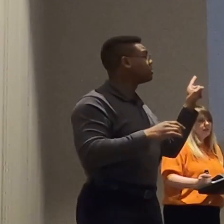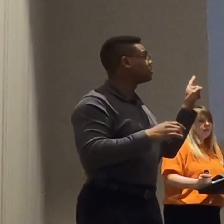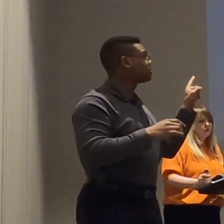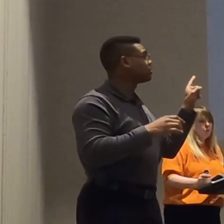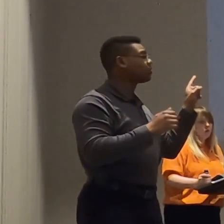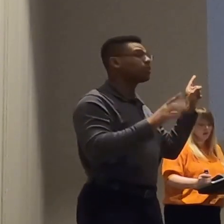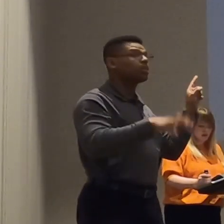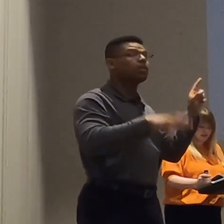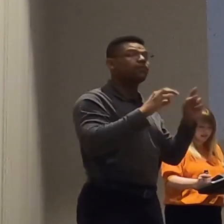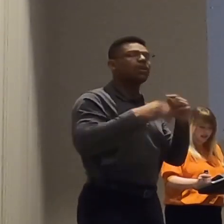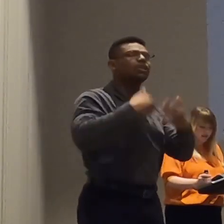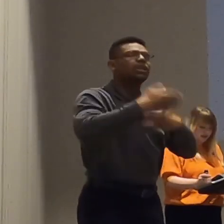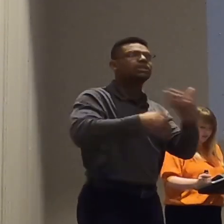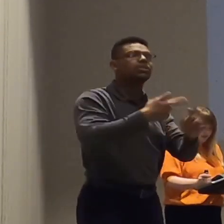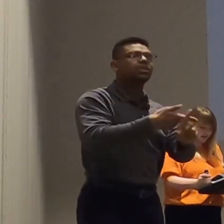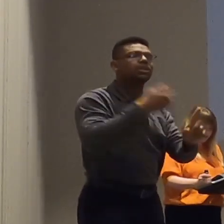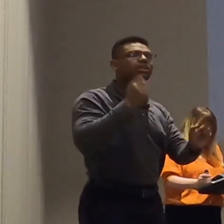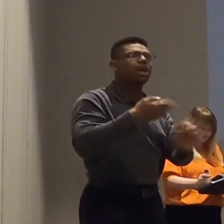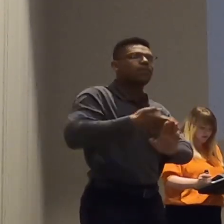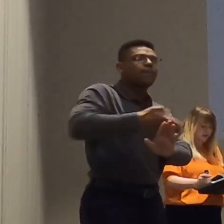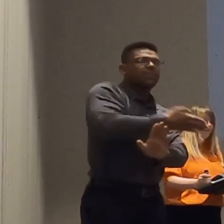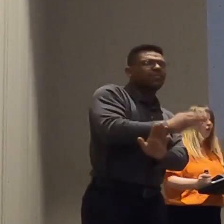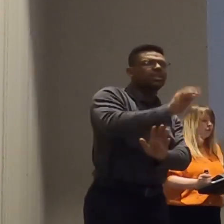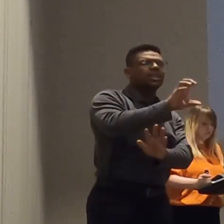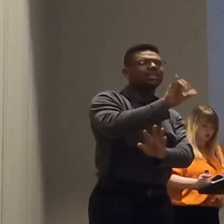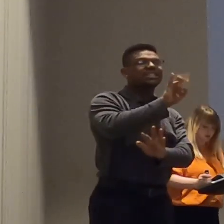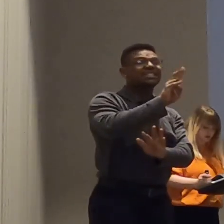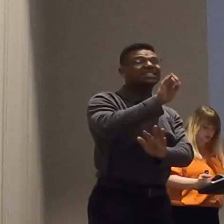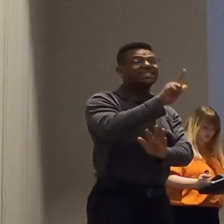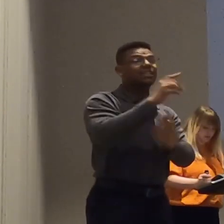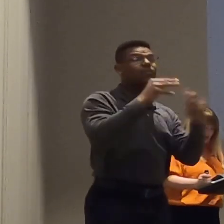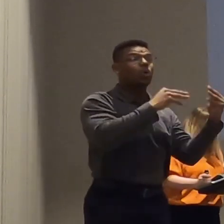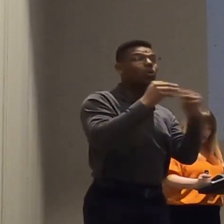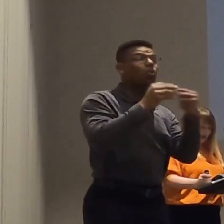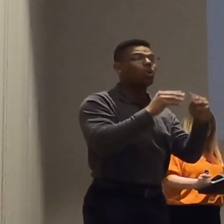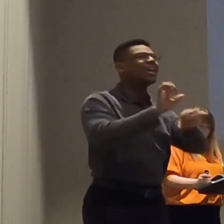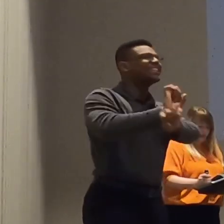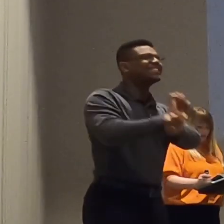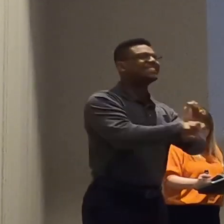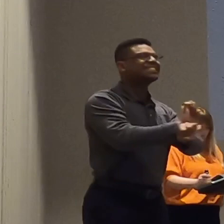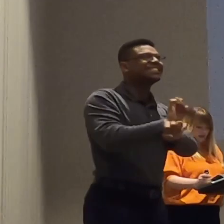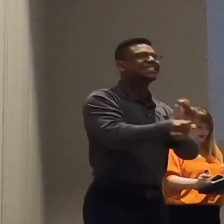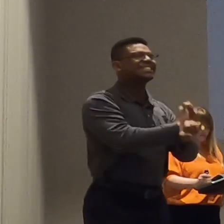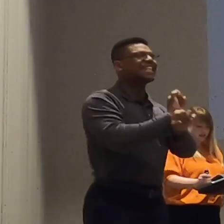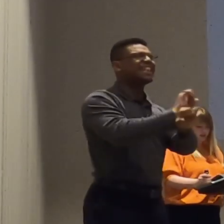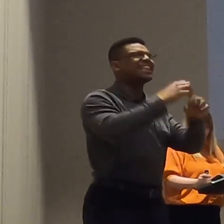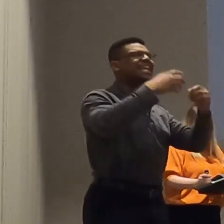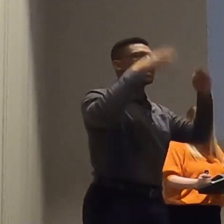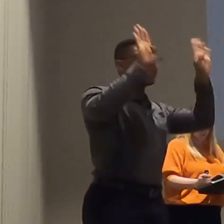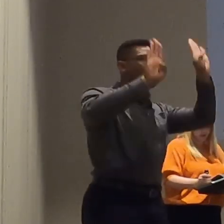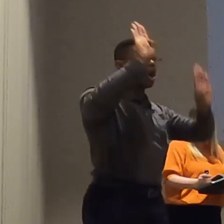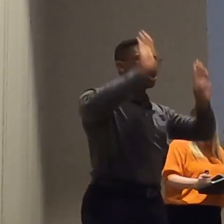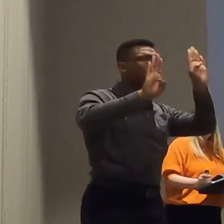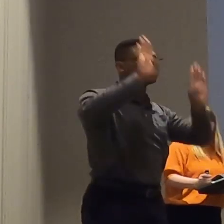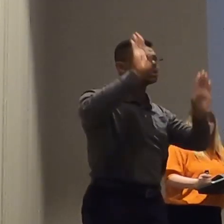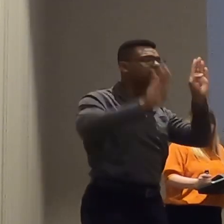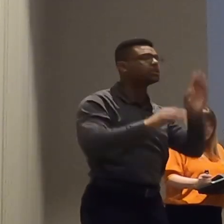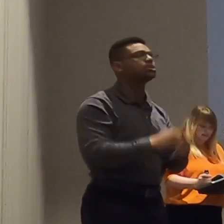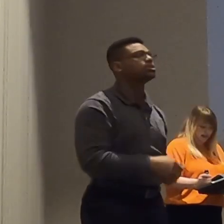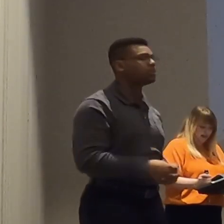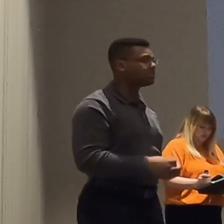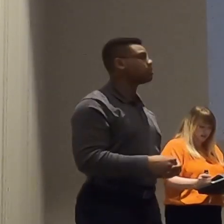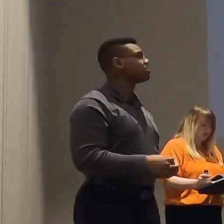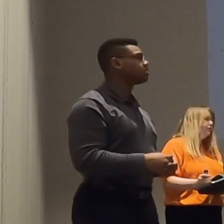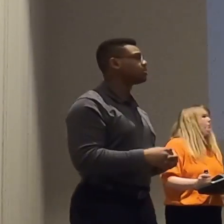series of pre-Civil War slave advertisements, slave auction posters. and that advertised rewards for the capture of